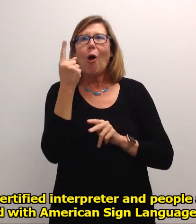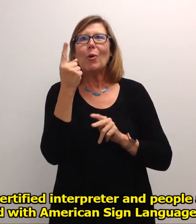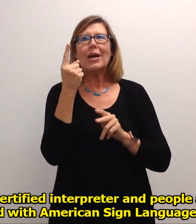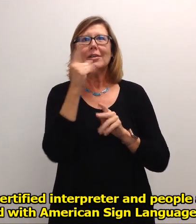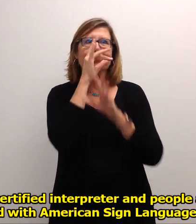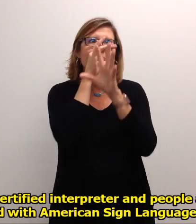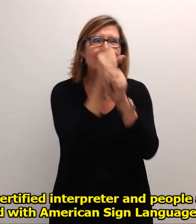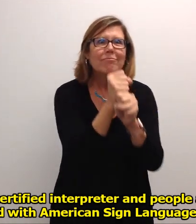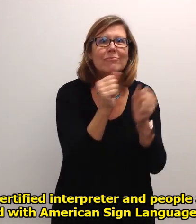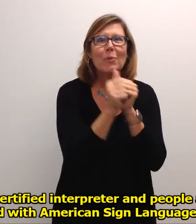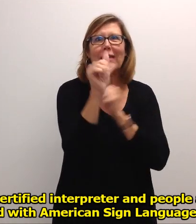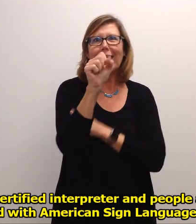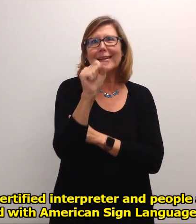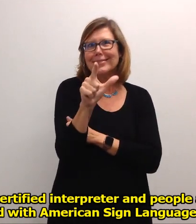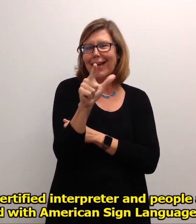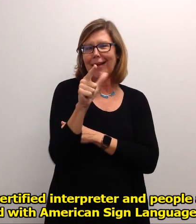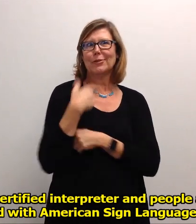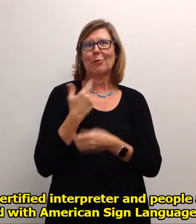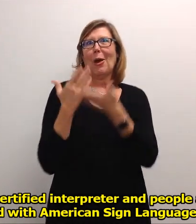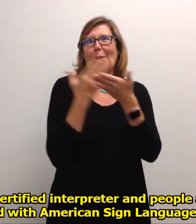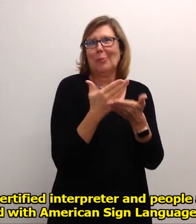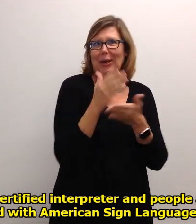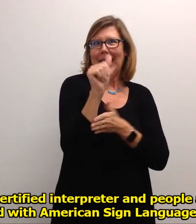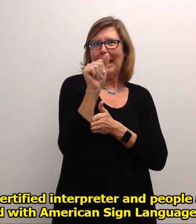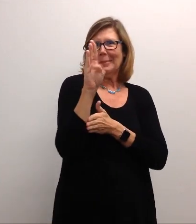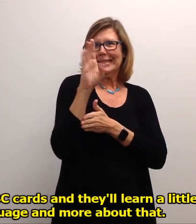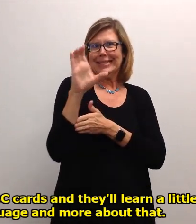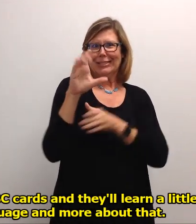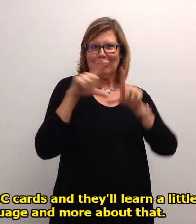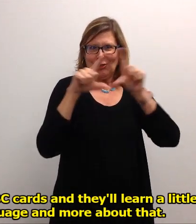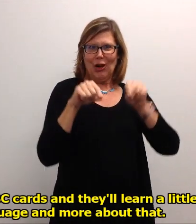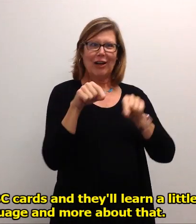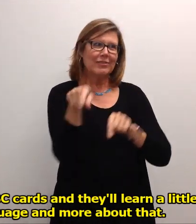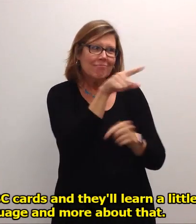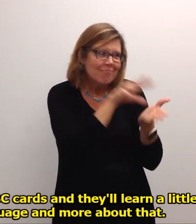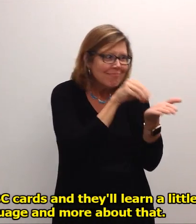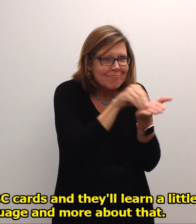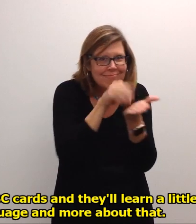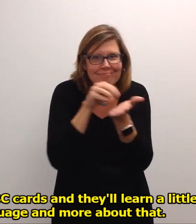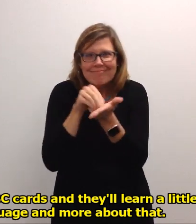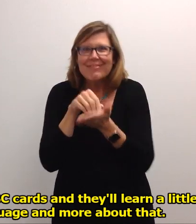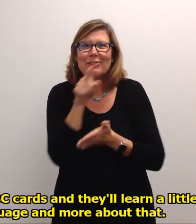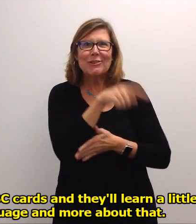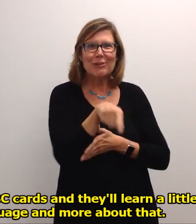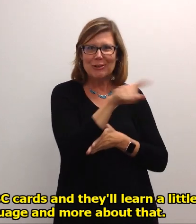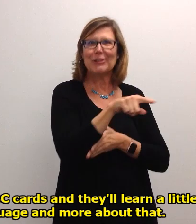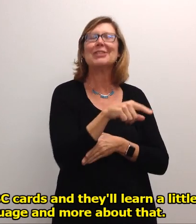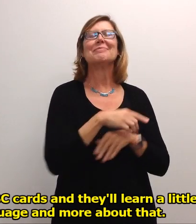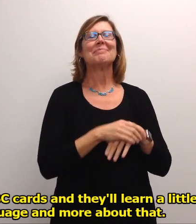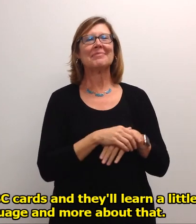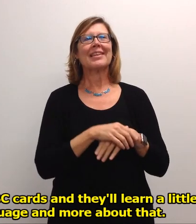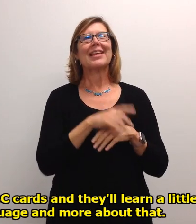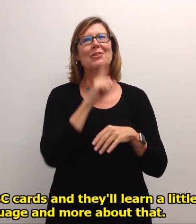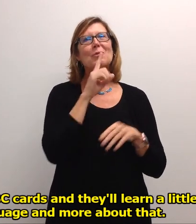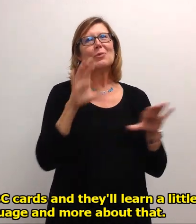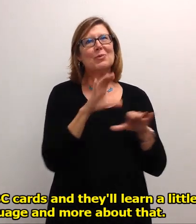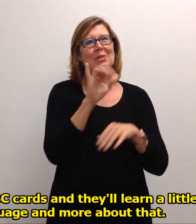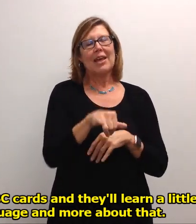people are always fascinated with American Sign Language, so we'll bring the ABC cards and they'll learn a little bit of sign language